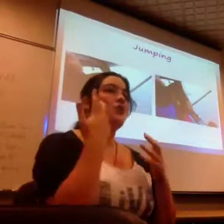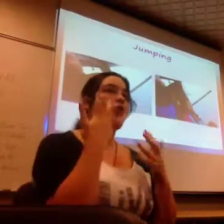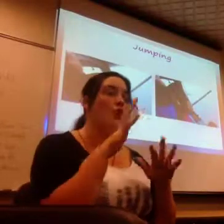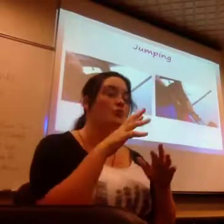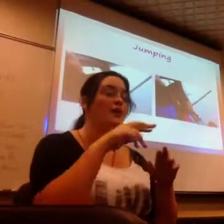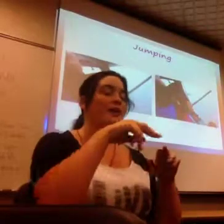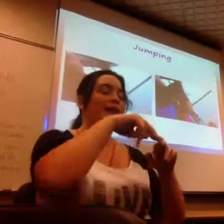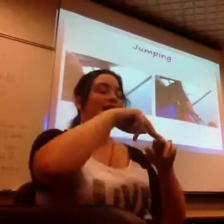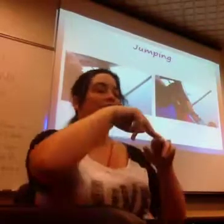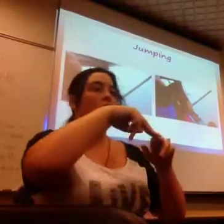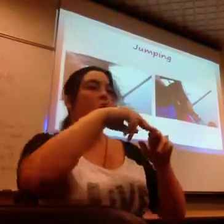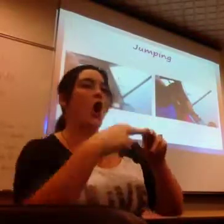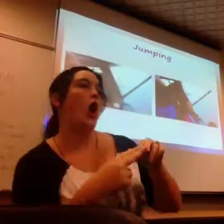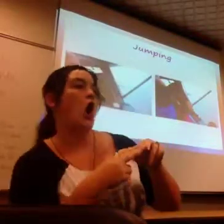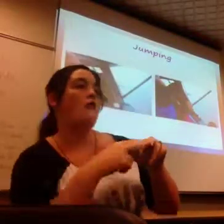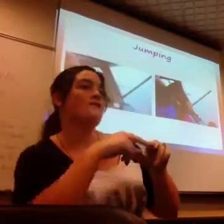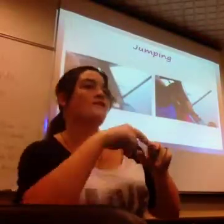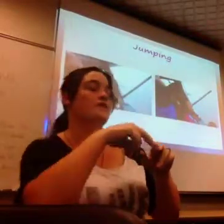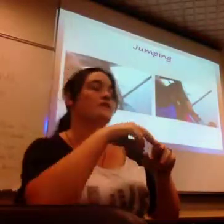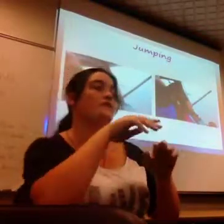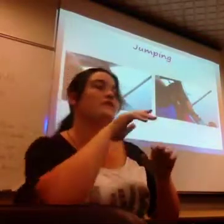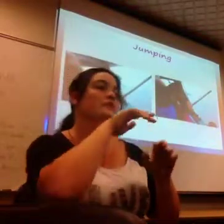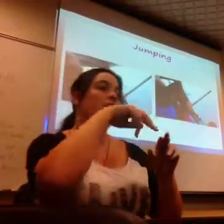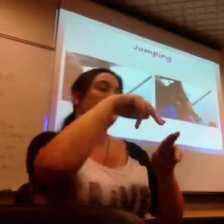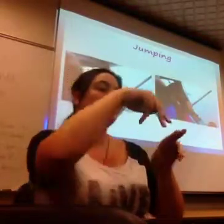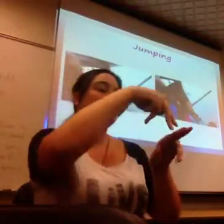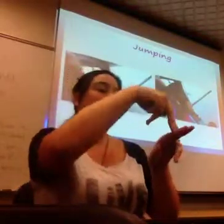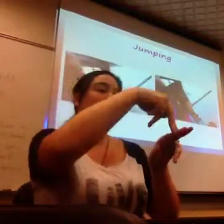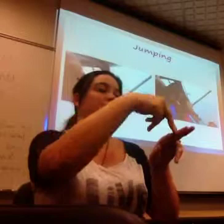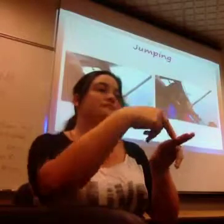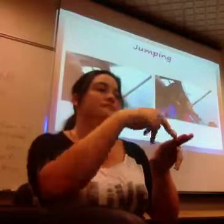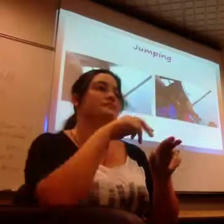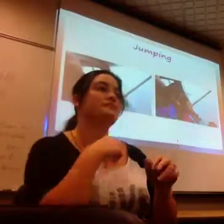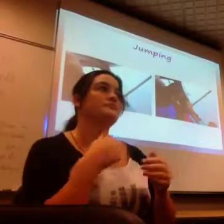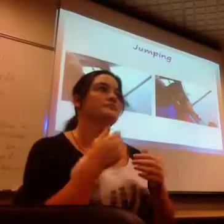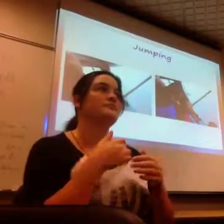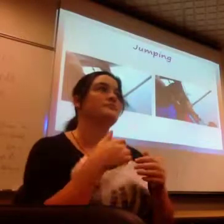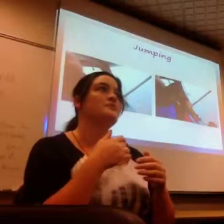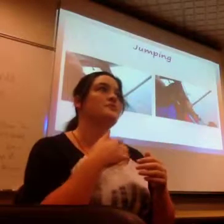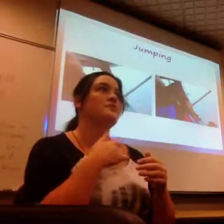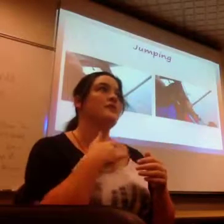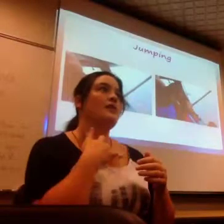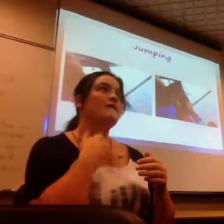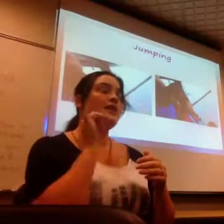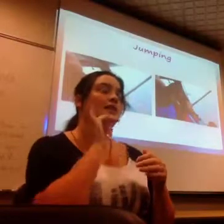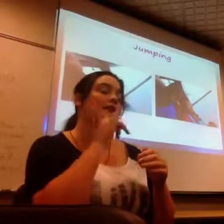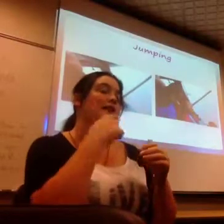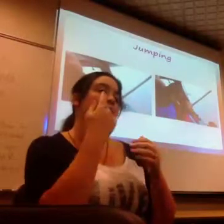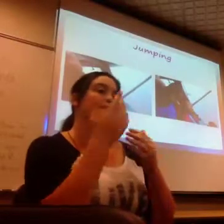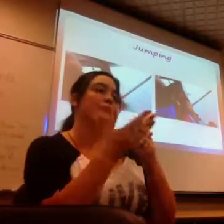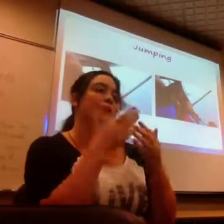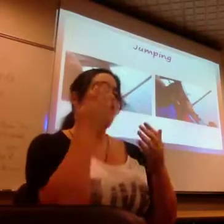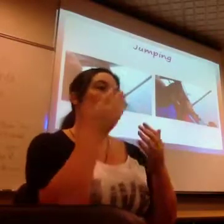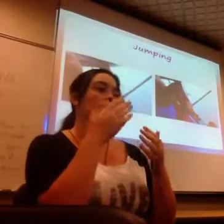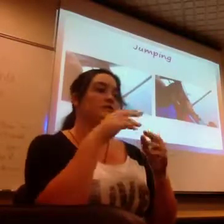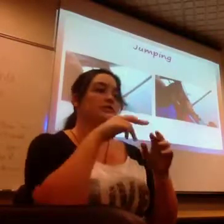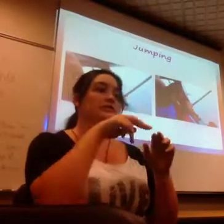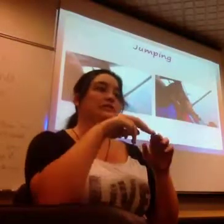plane because he has to be the one hanging off, really. So I feel like I'm already basically dangling there. So it was just like, I was like,